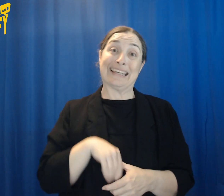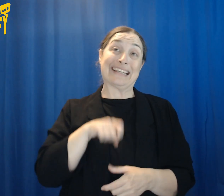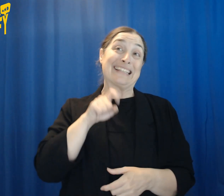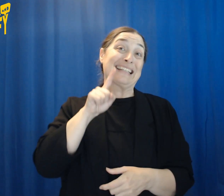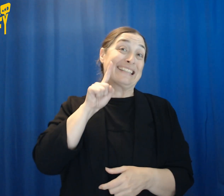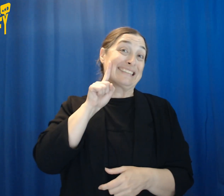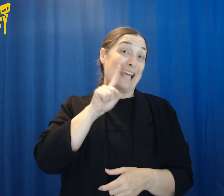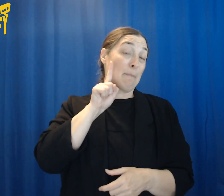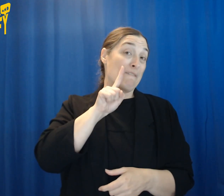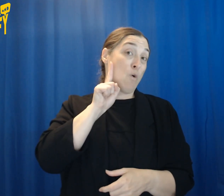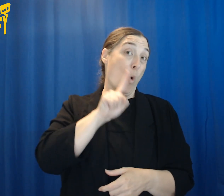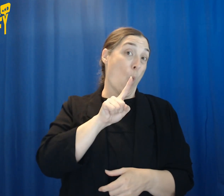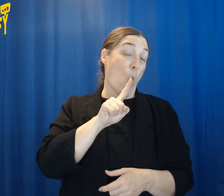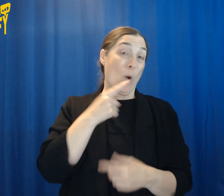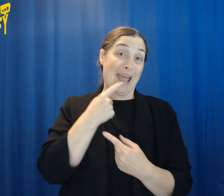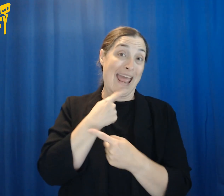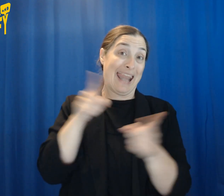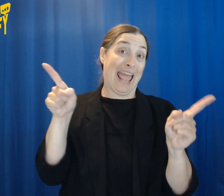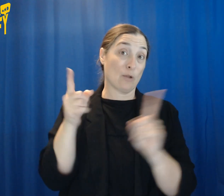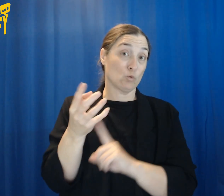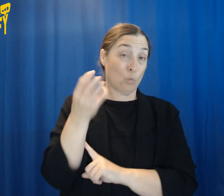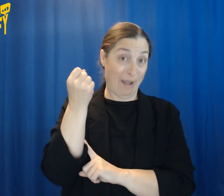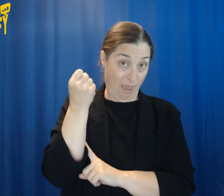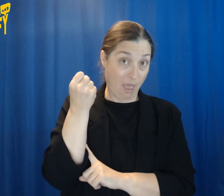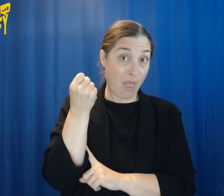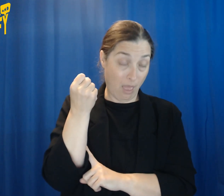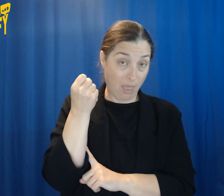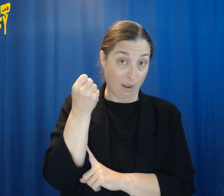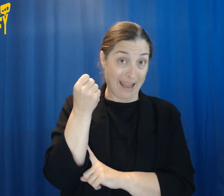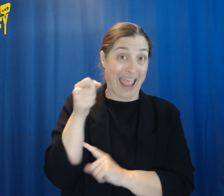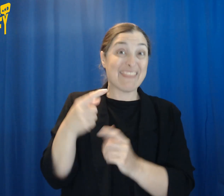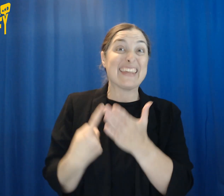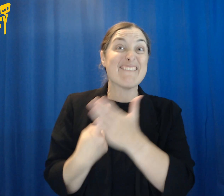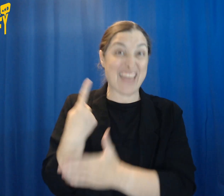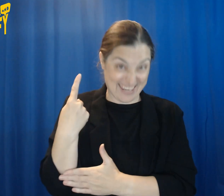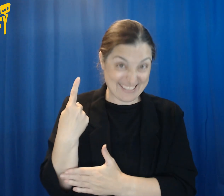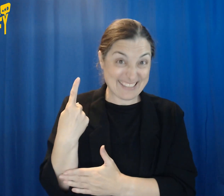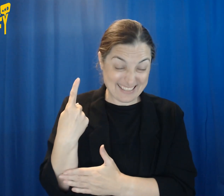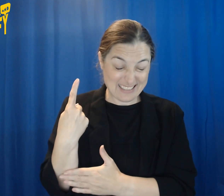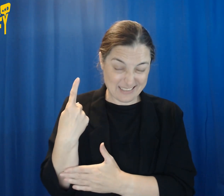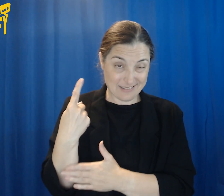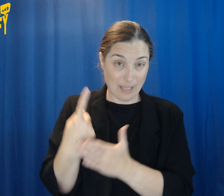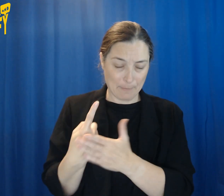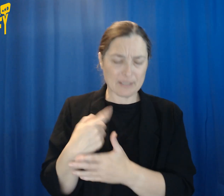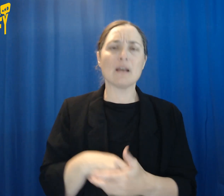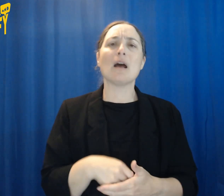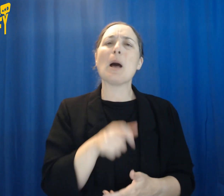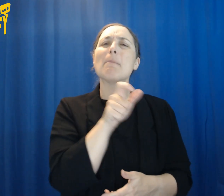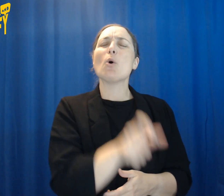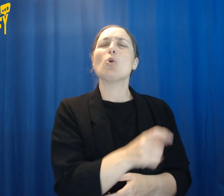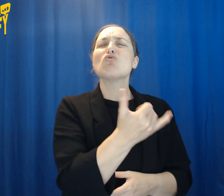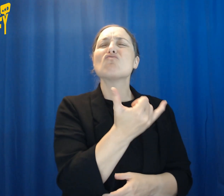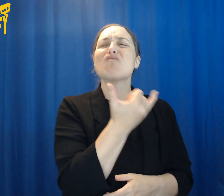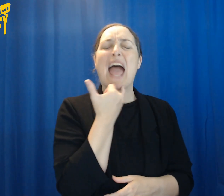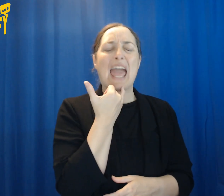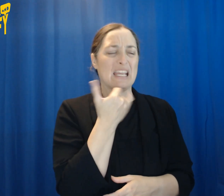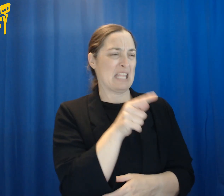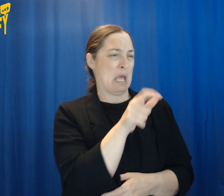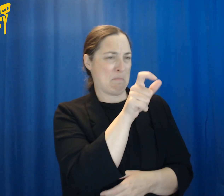and the winning event was on, I got a phone call from someone who was like, are you aware that